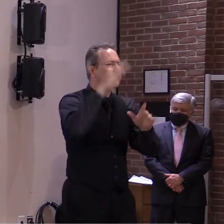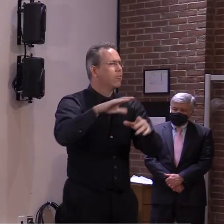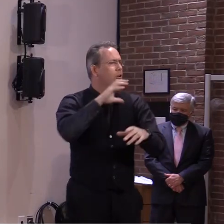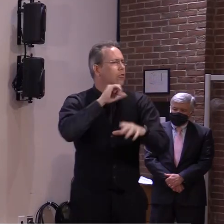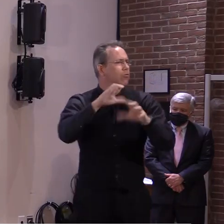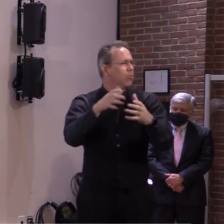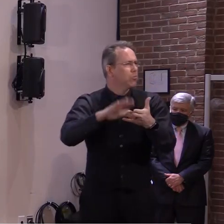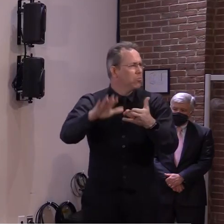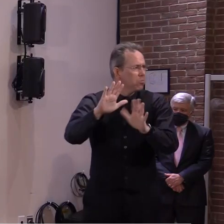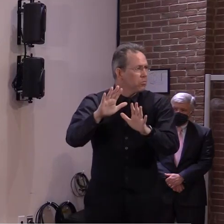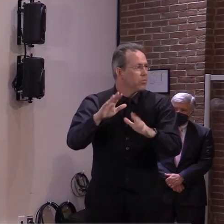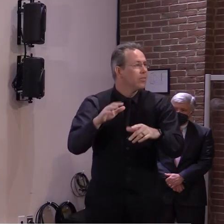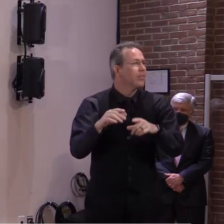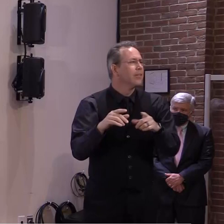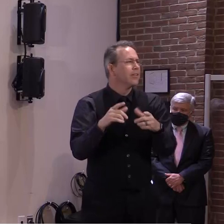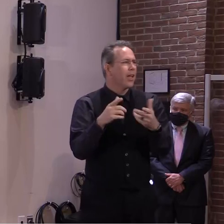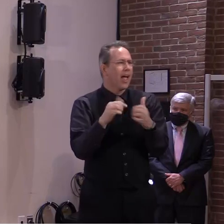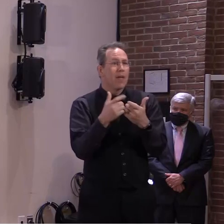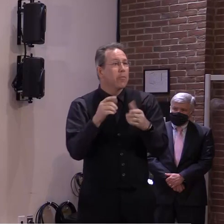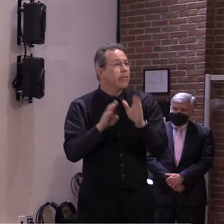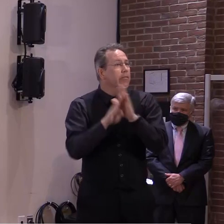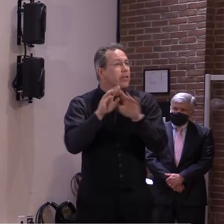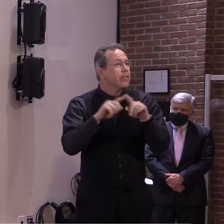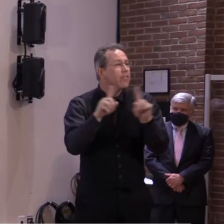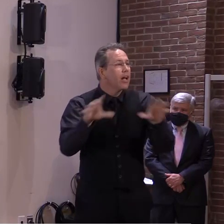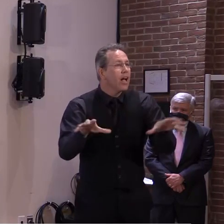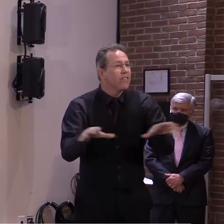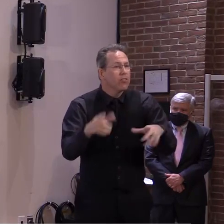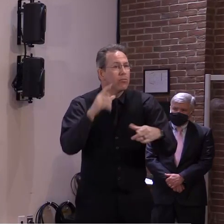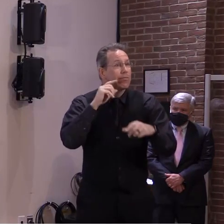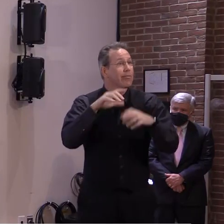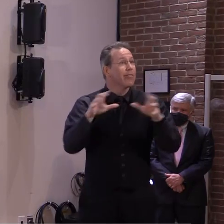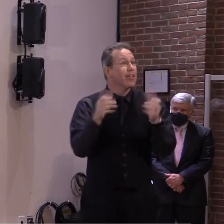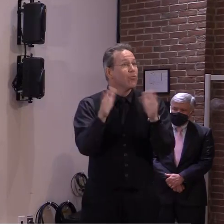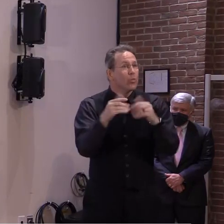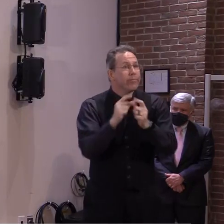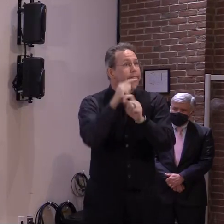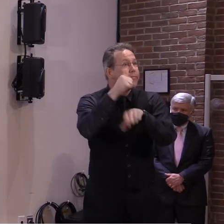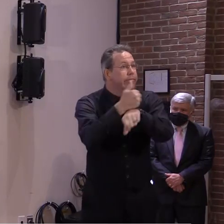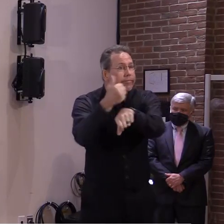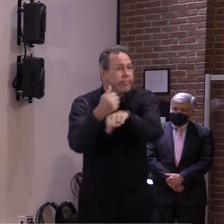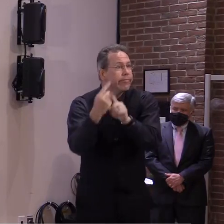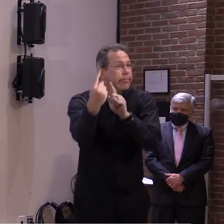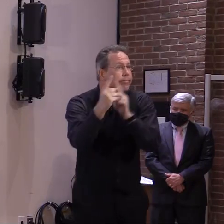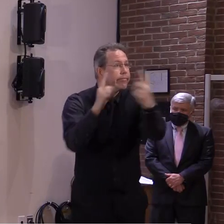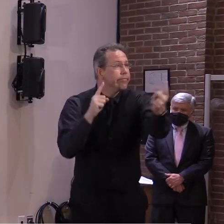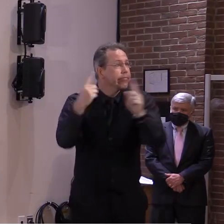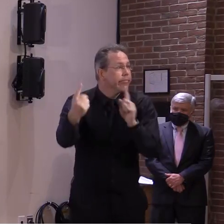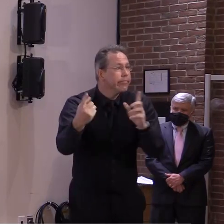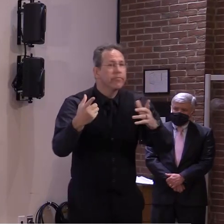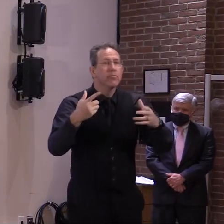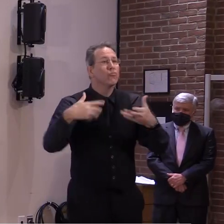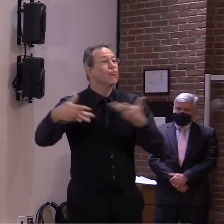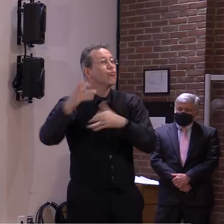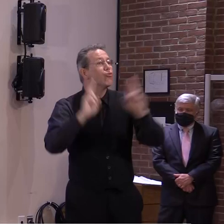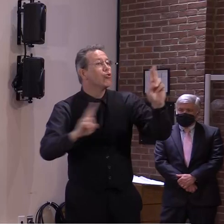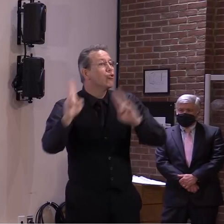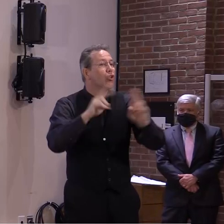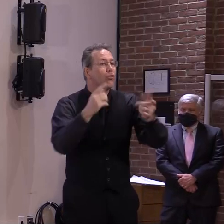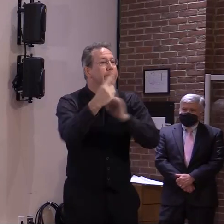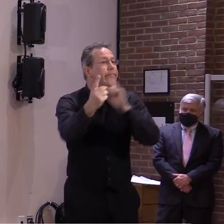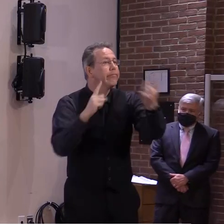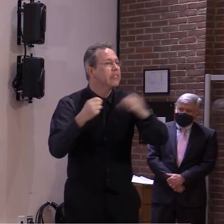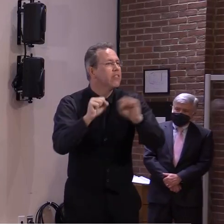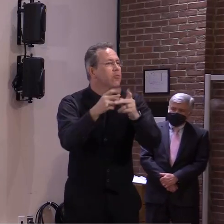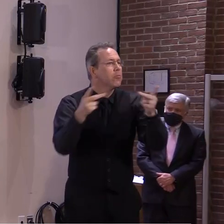students, opportunities for them to be more socially active but outdoors in more controlled circumstances,